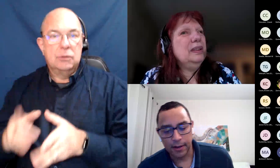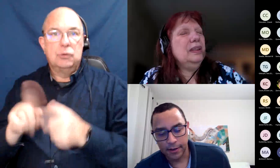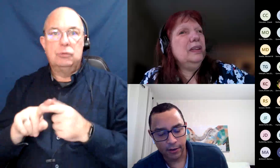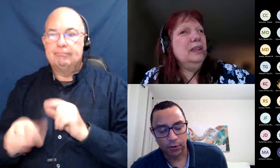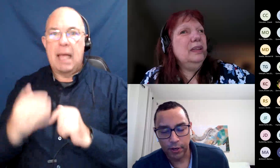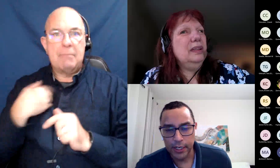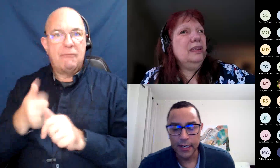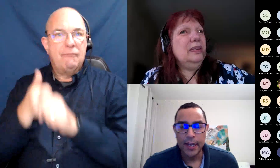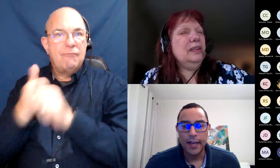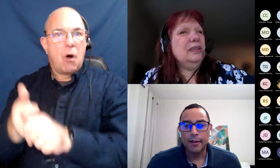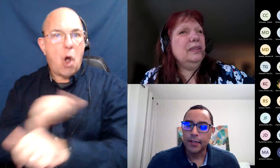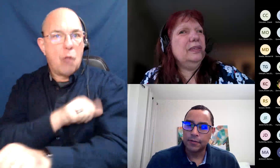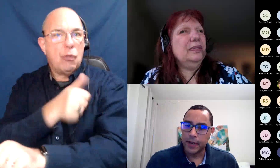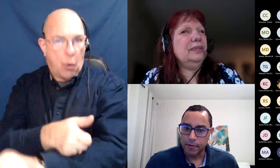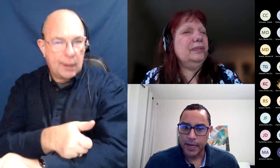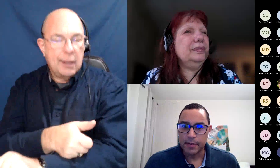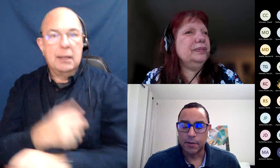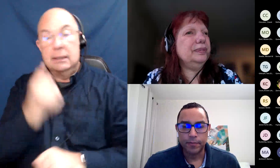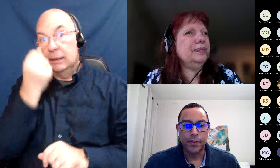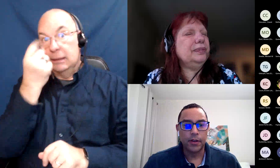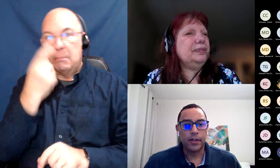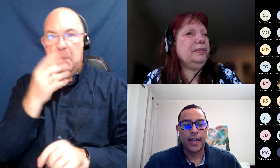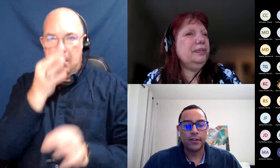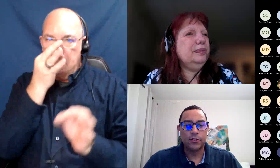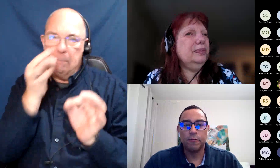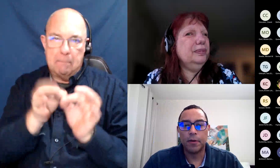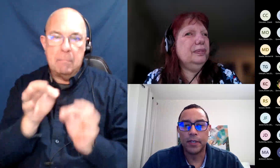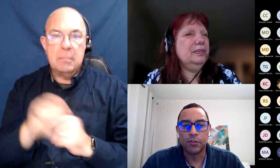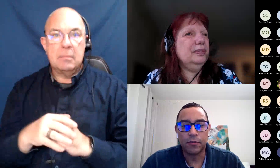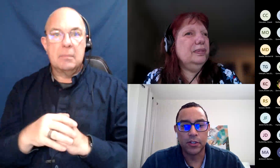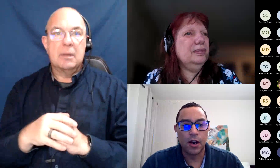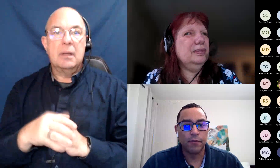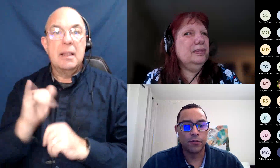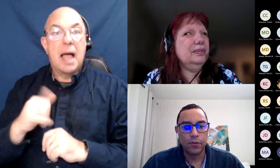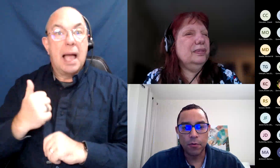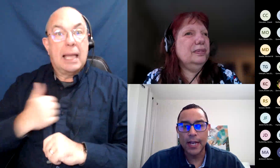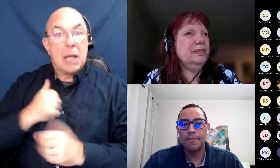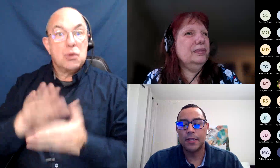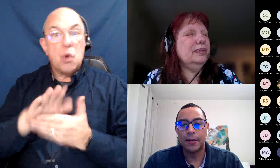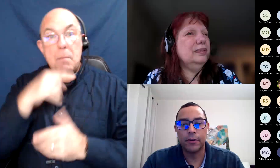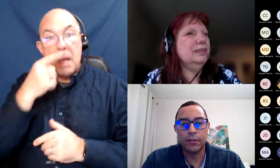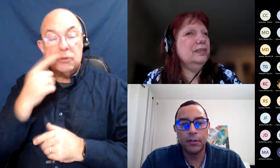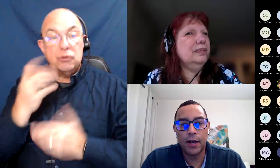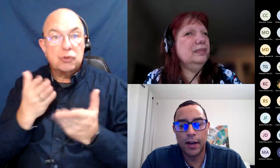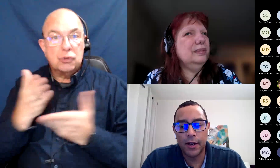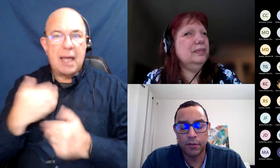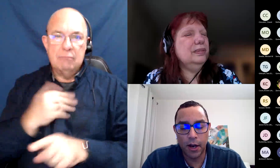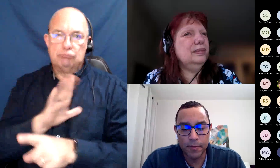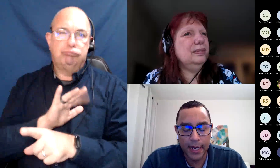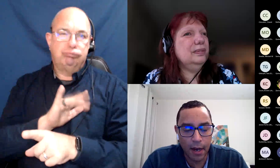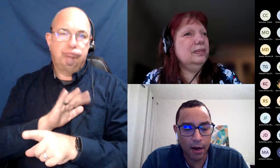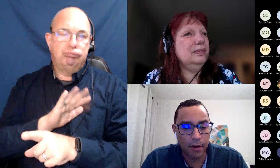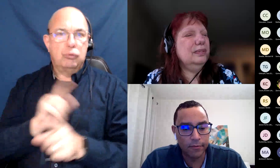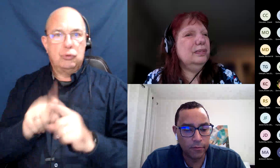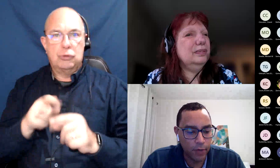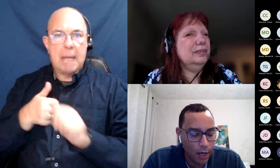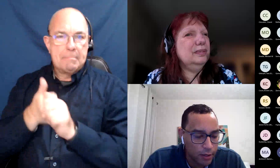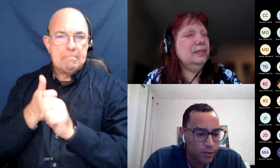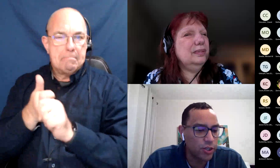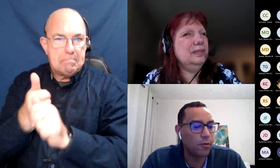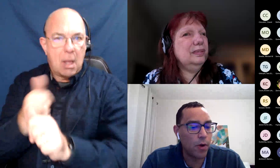delegated authority, but it's very minimal. The Canada School of Public Service offers great material to update